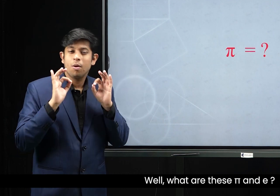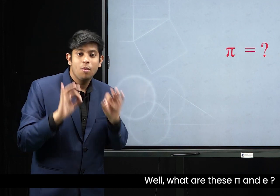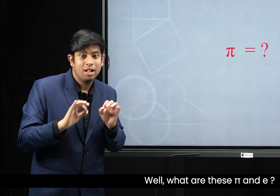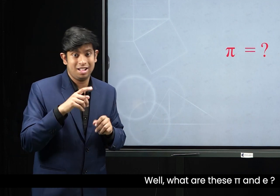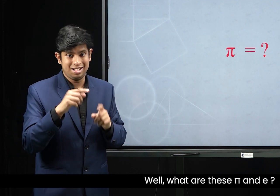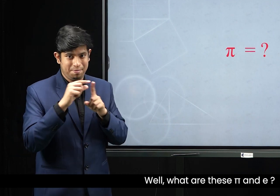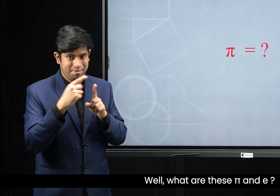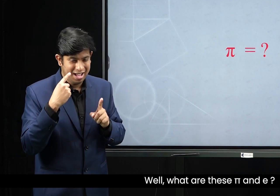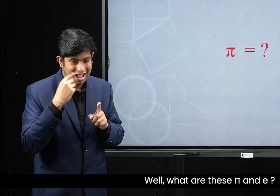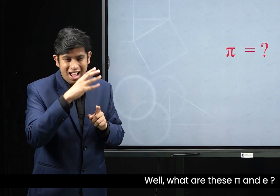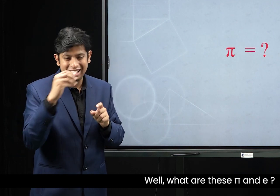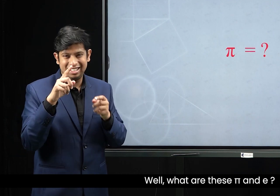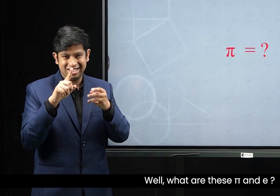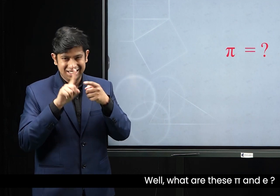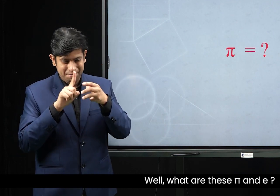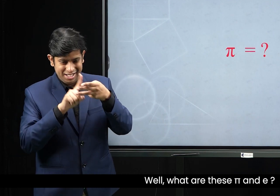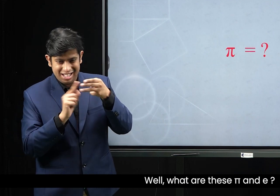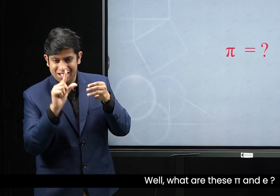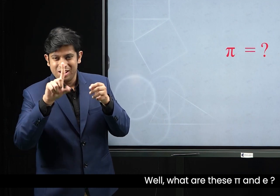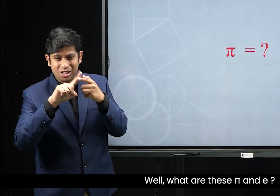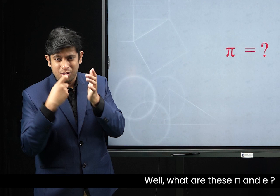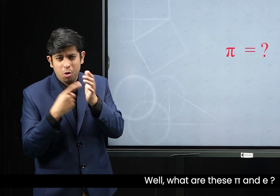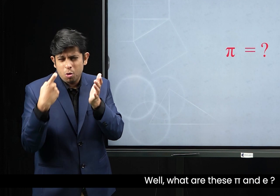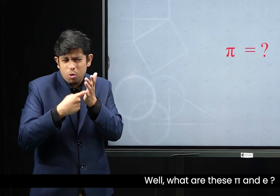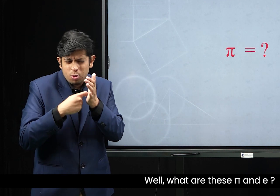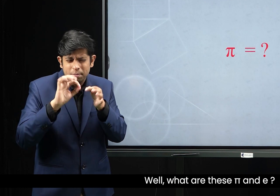Well, what are these pi and e?